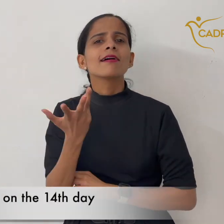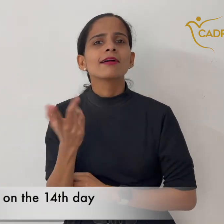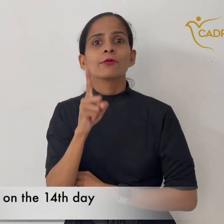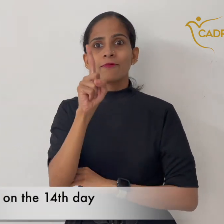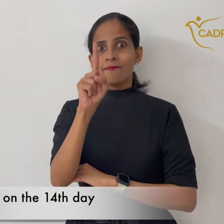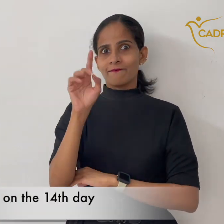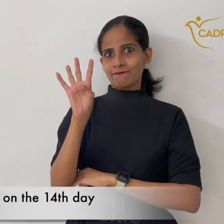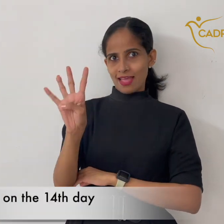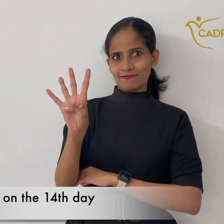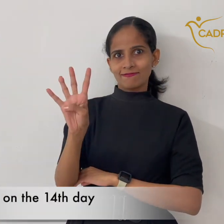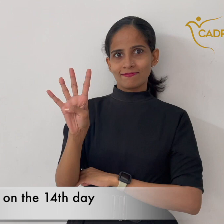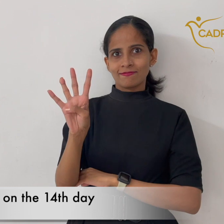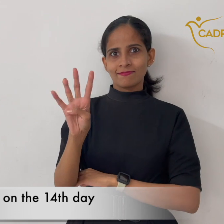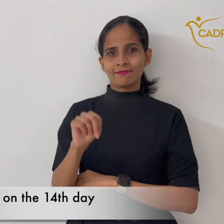day.